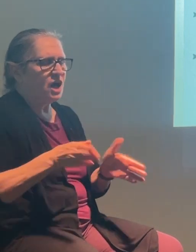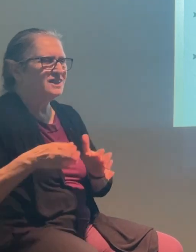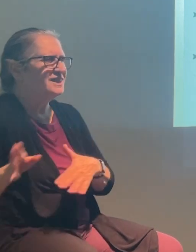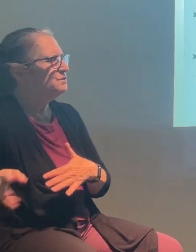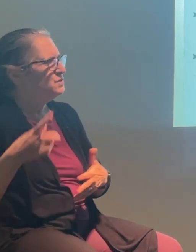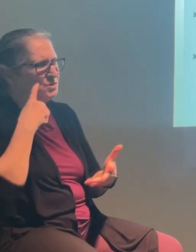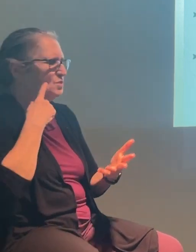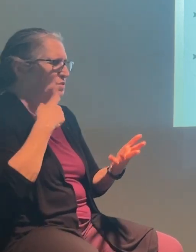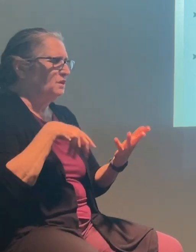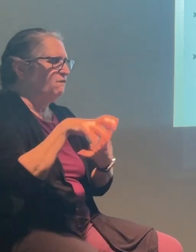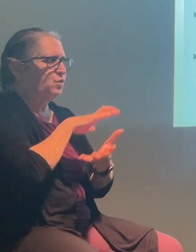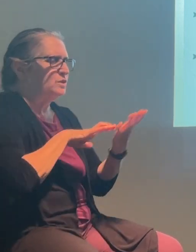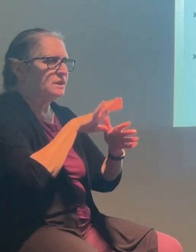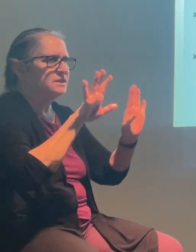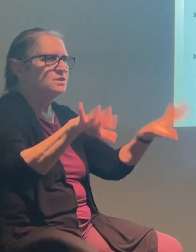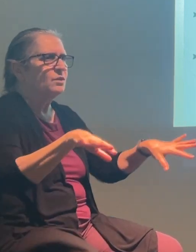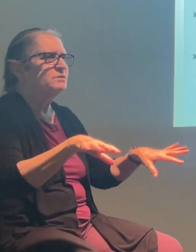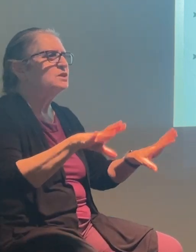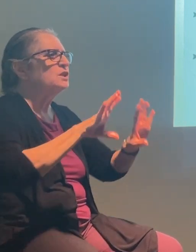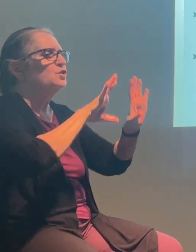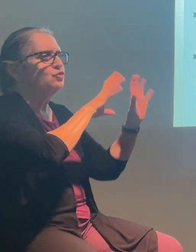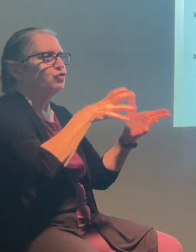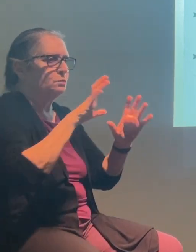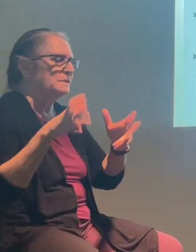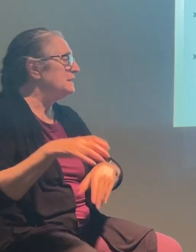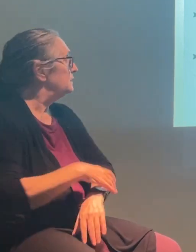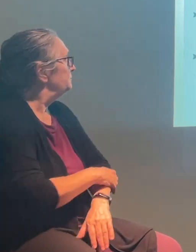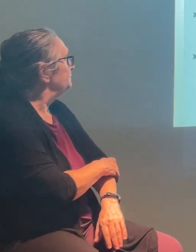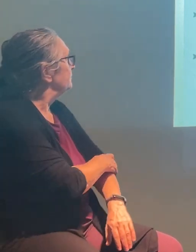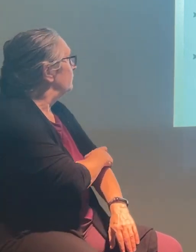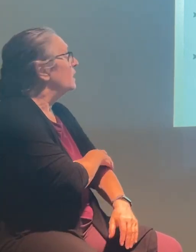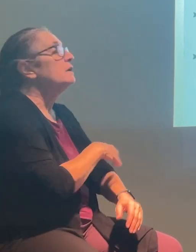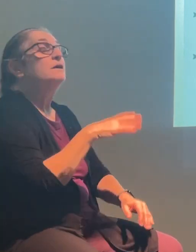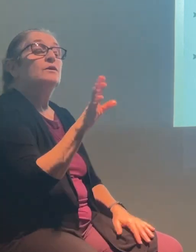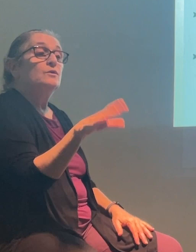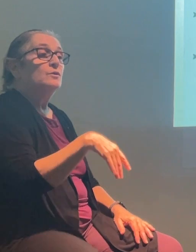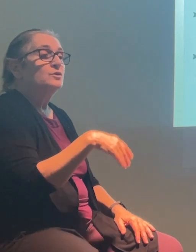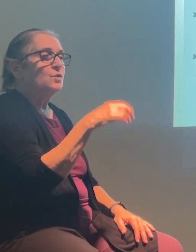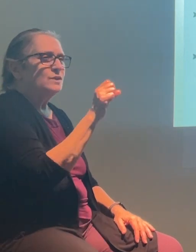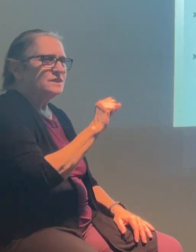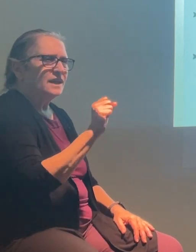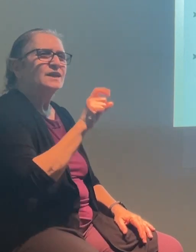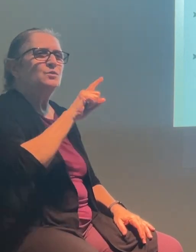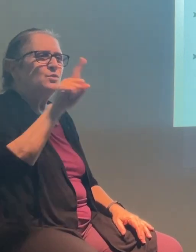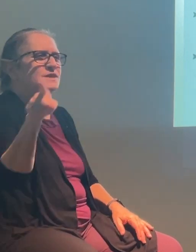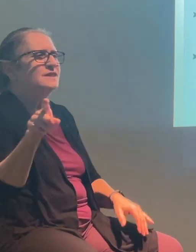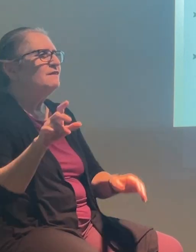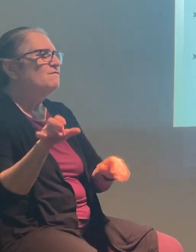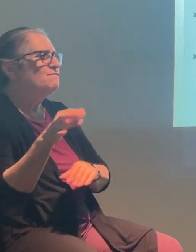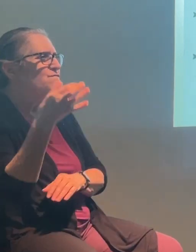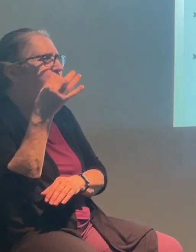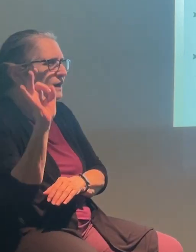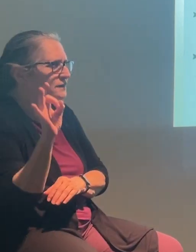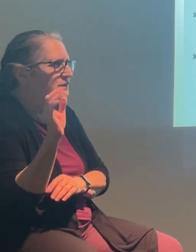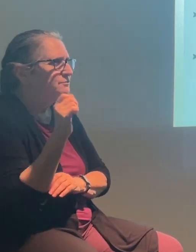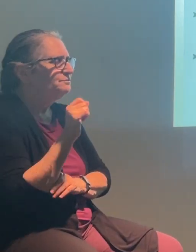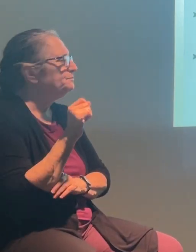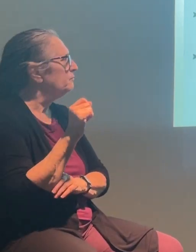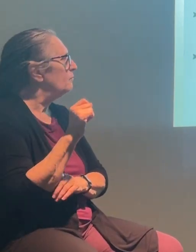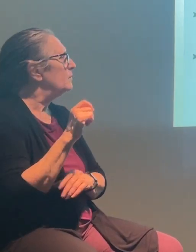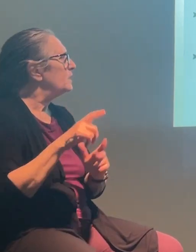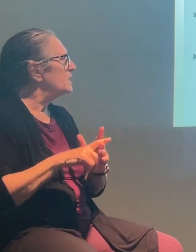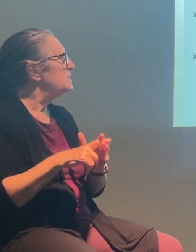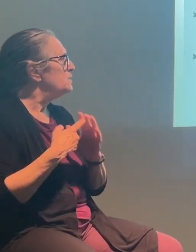too chaotic. So I'm doing it by groupings. So when Steichen was in France, he started early on